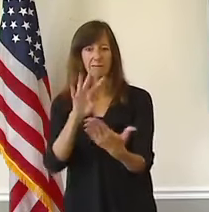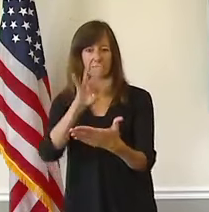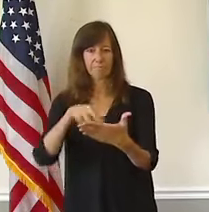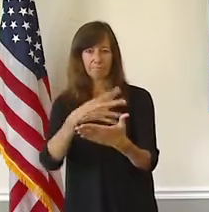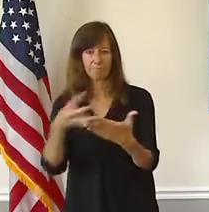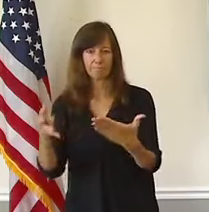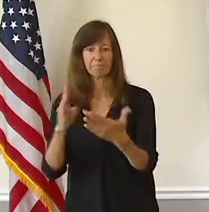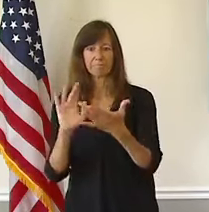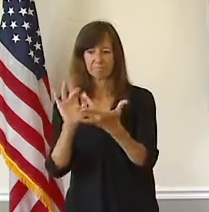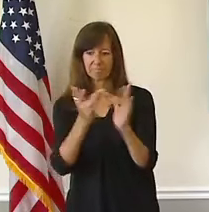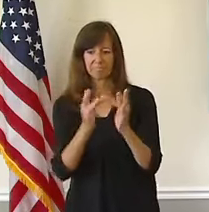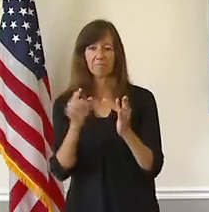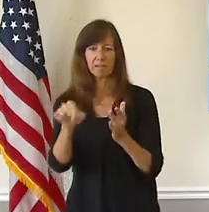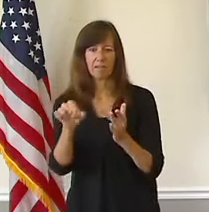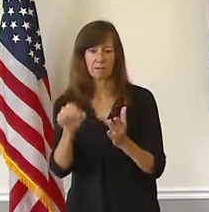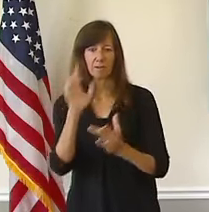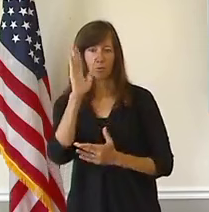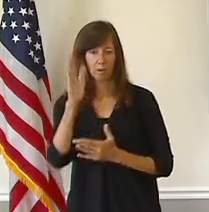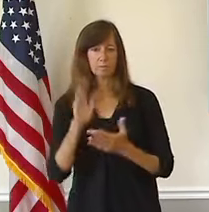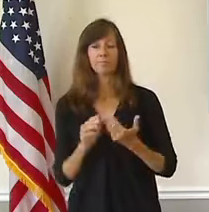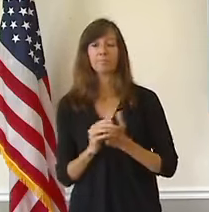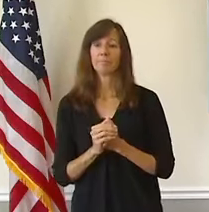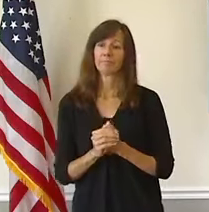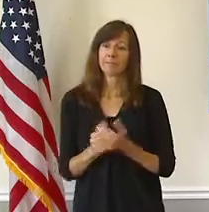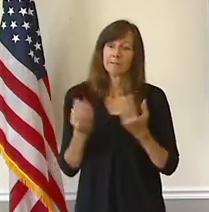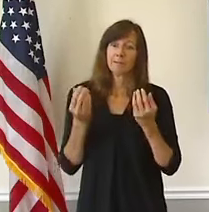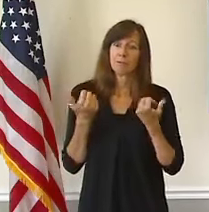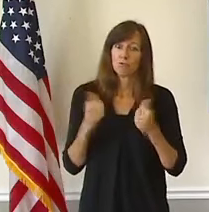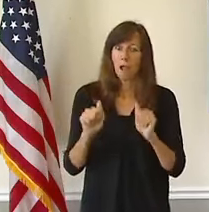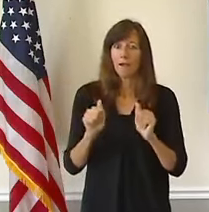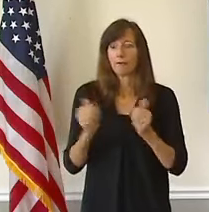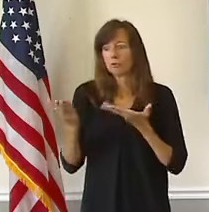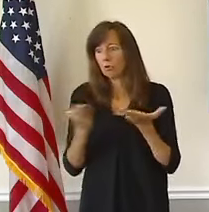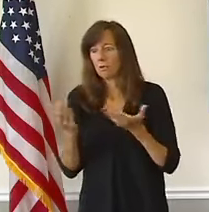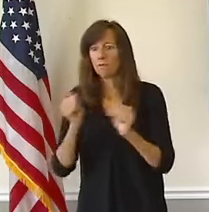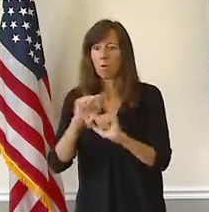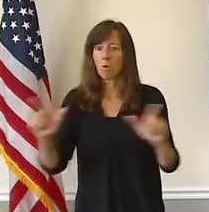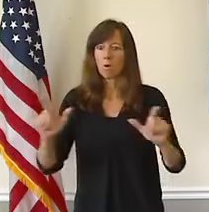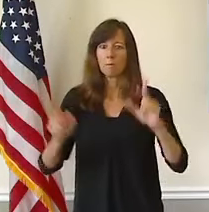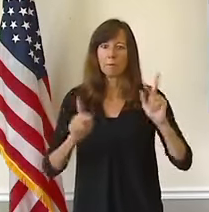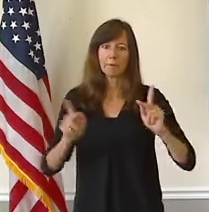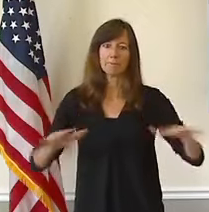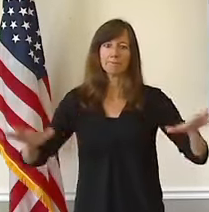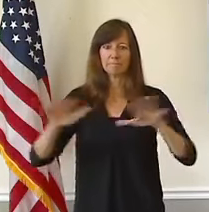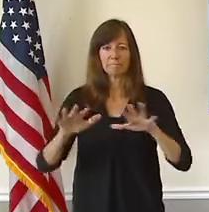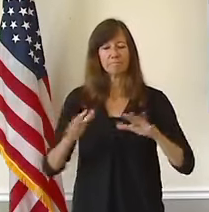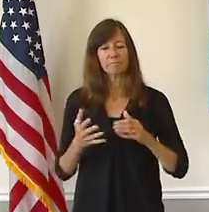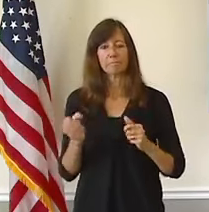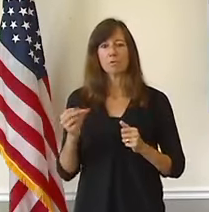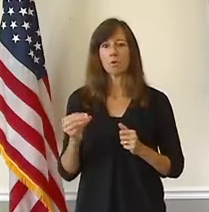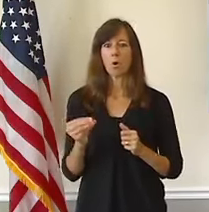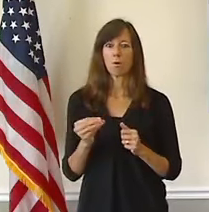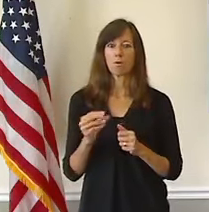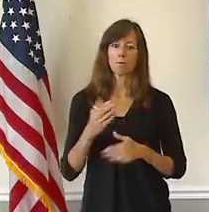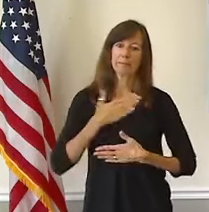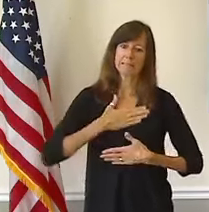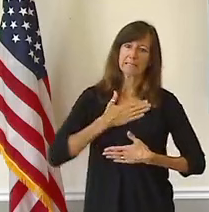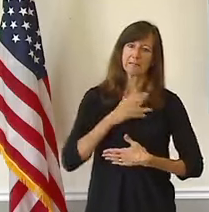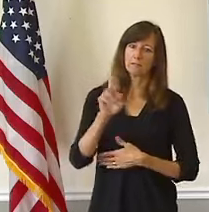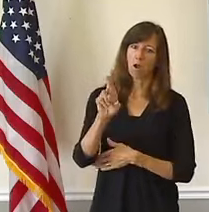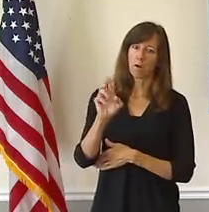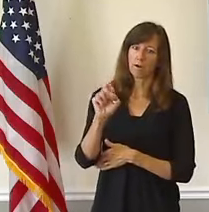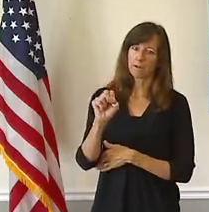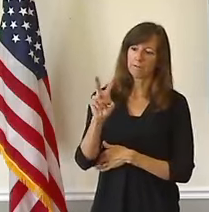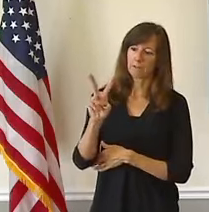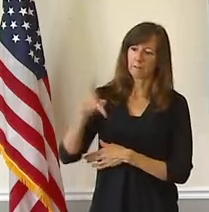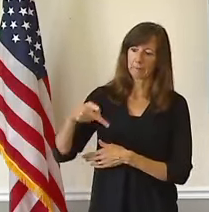There is only so many people we can serve, but do try to RSVP and take advantage of that opportunity. Great response, great